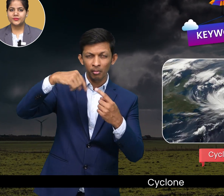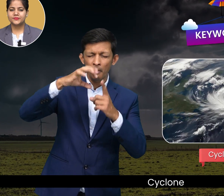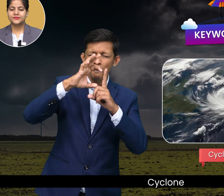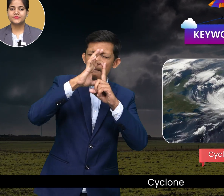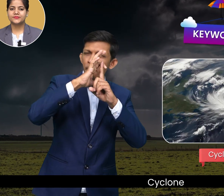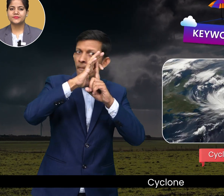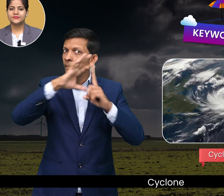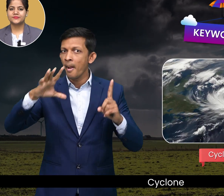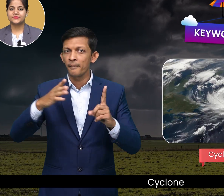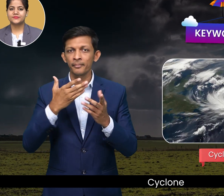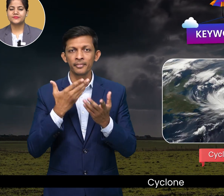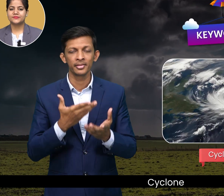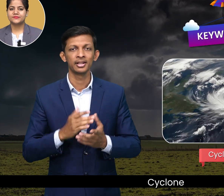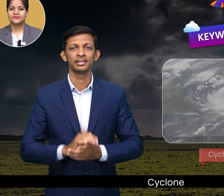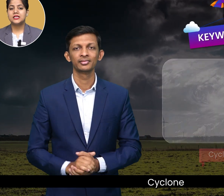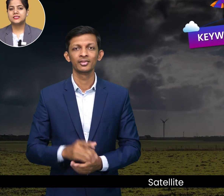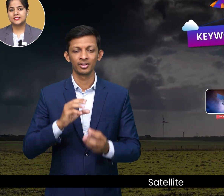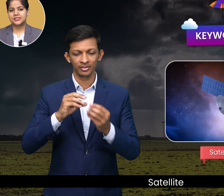cyclone,